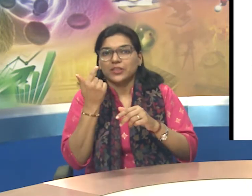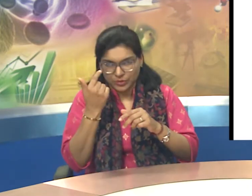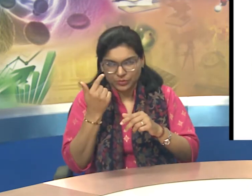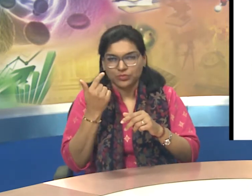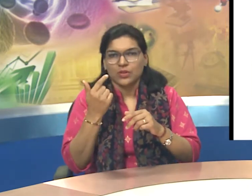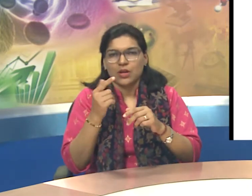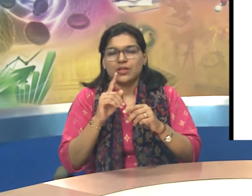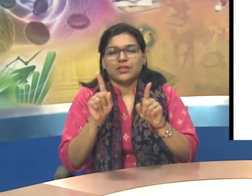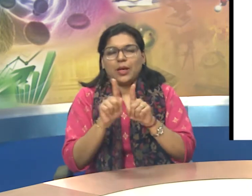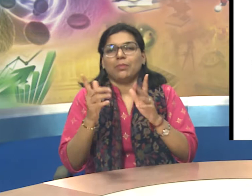letter,